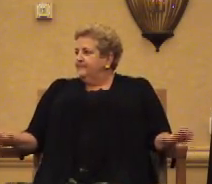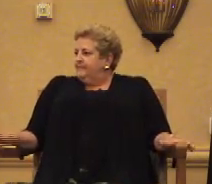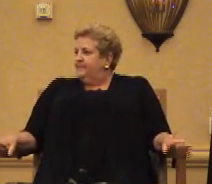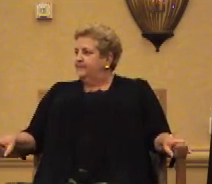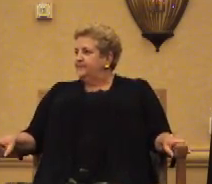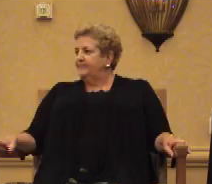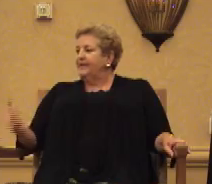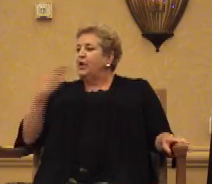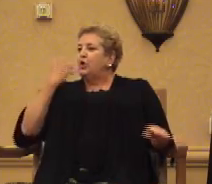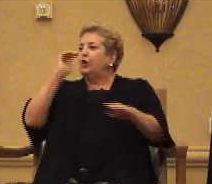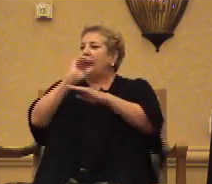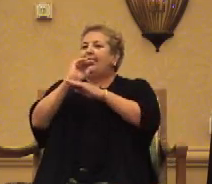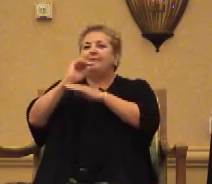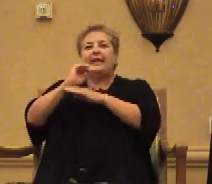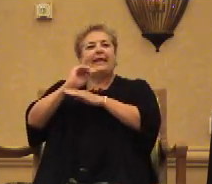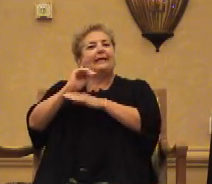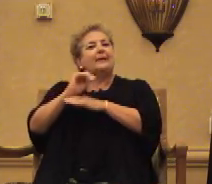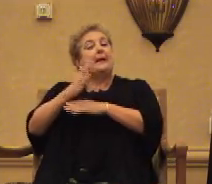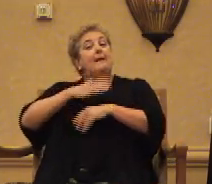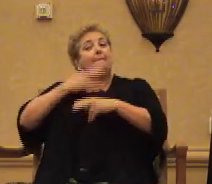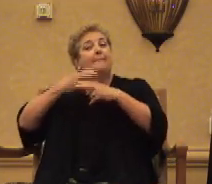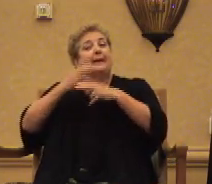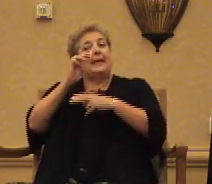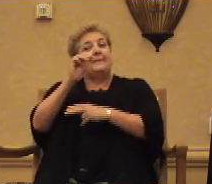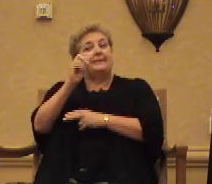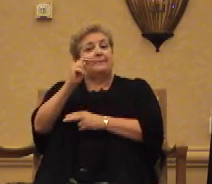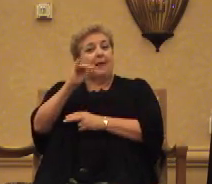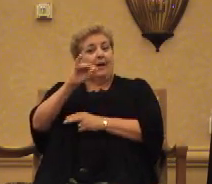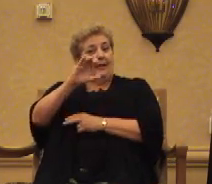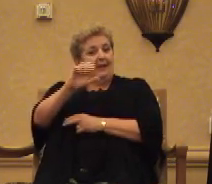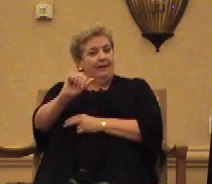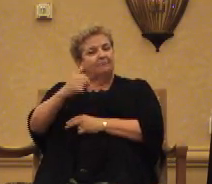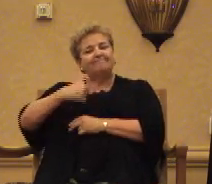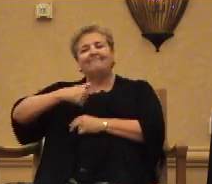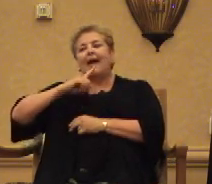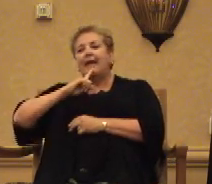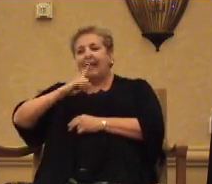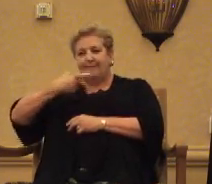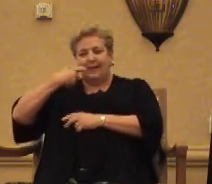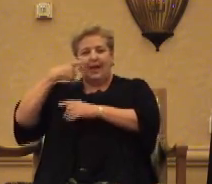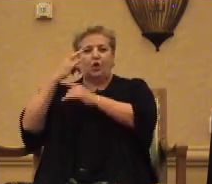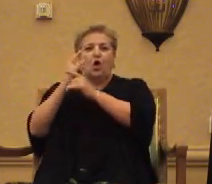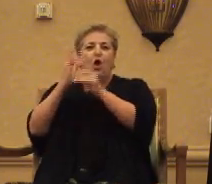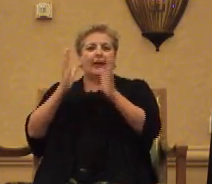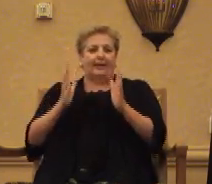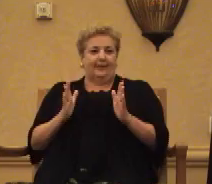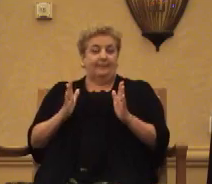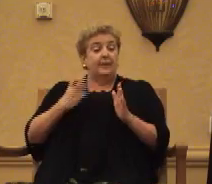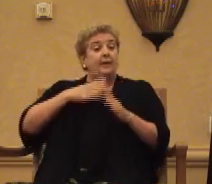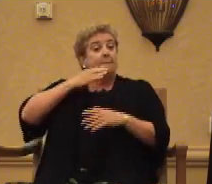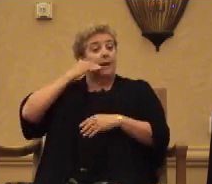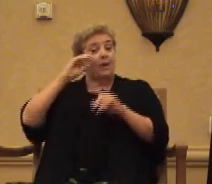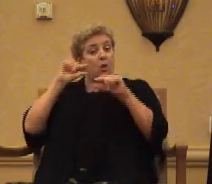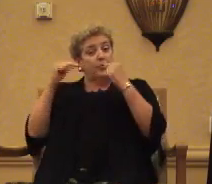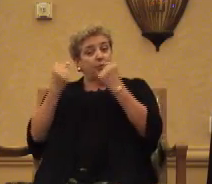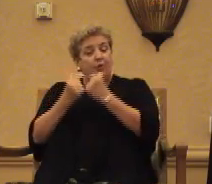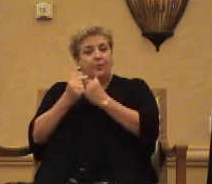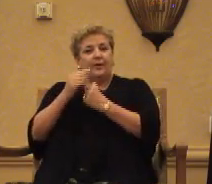Good evening, everyone. My name is Monica, and I am an alcoholic. My home group is the Coral Gables Group